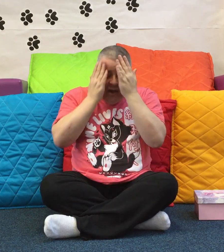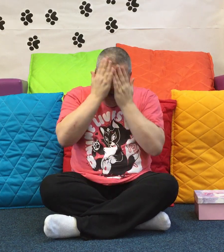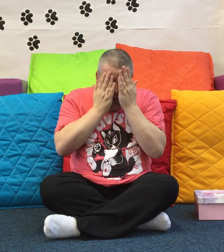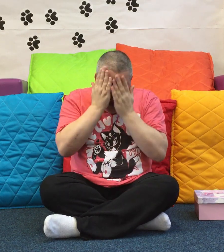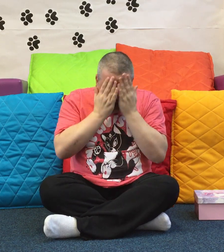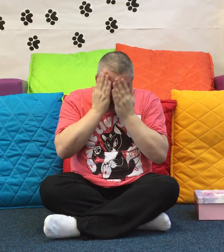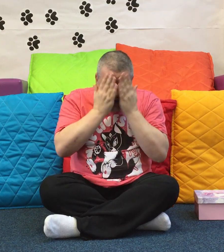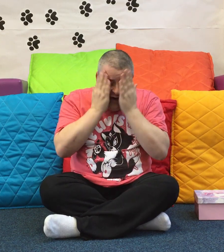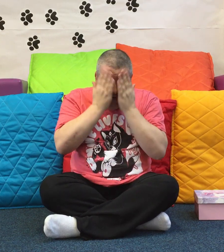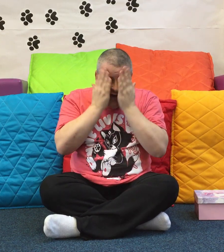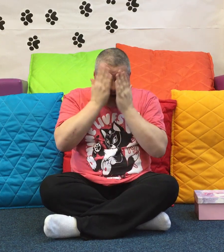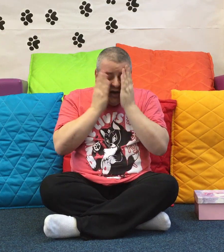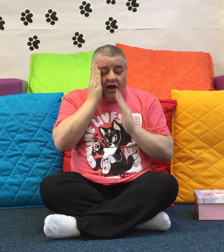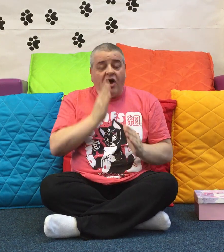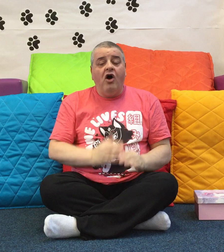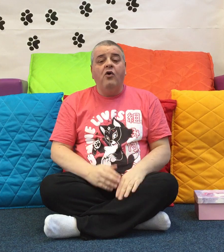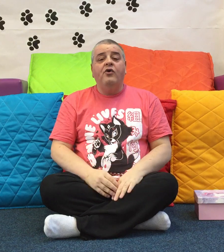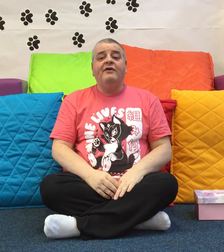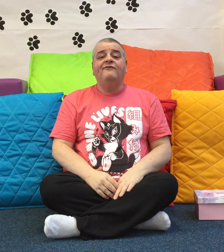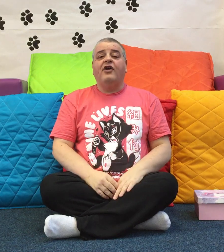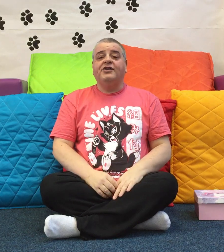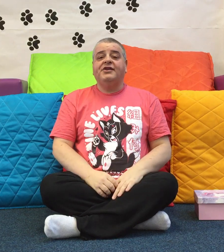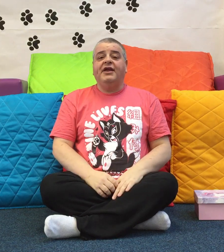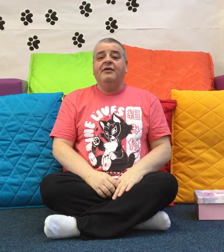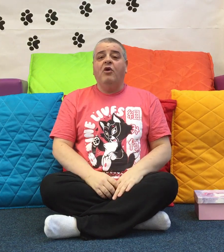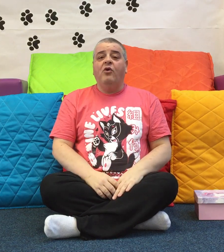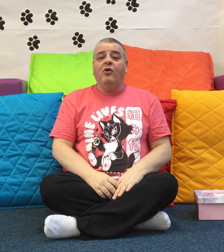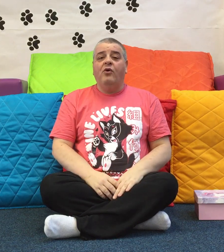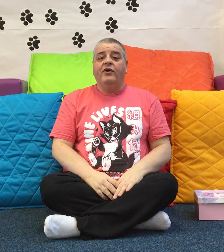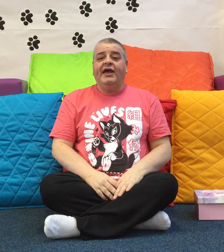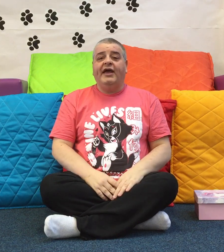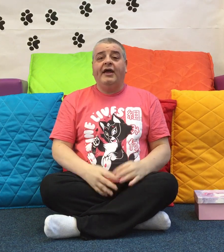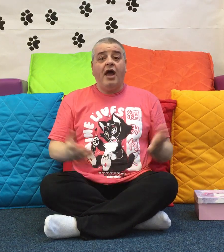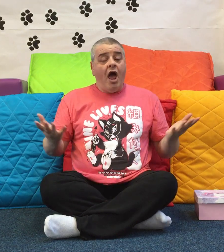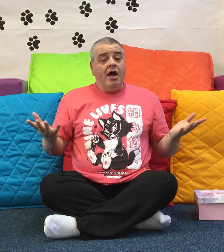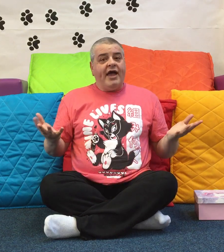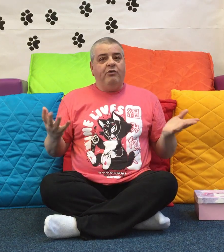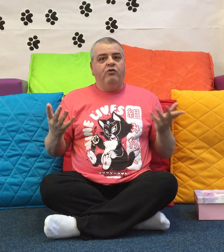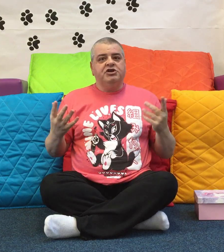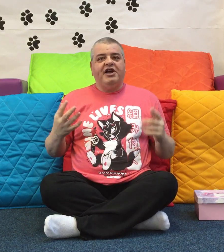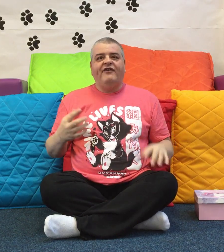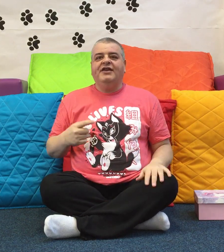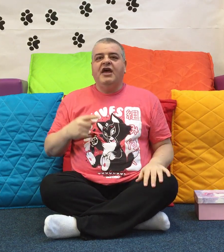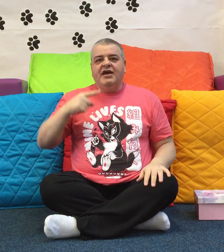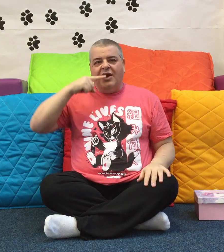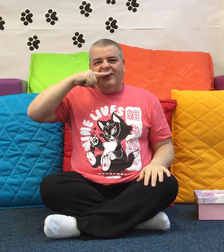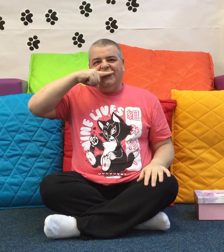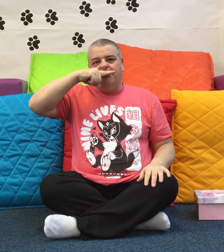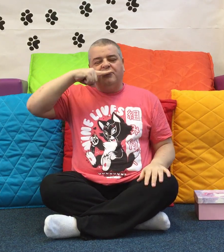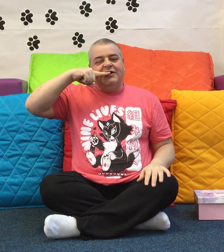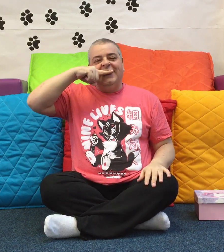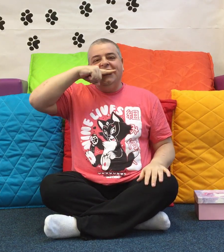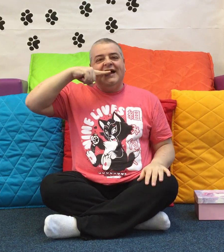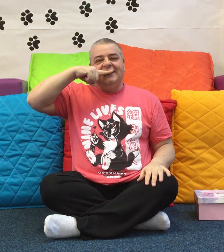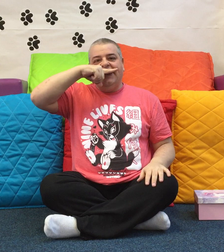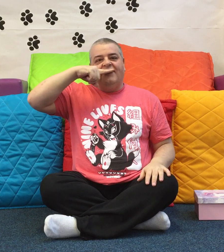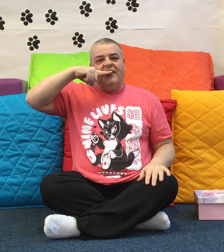we wash our face on a cold and frosty morning. Okay, we've washed our face. Now we need to clean our teeth. Are you